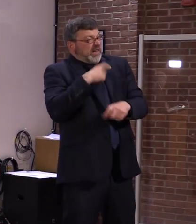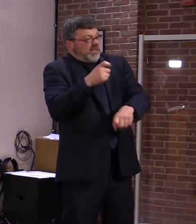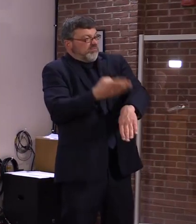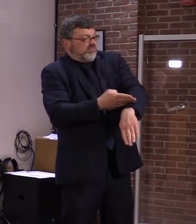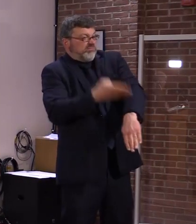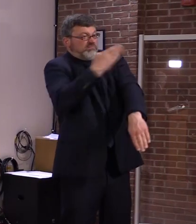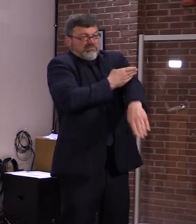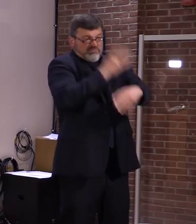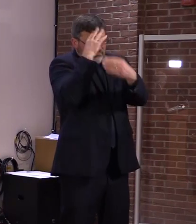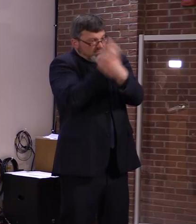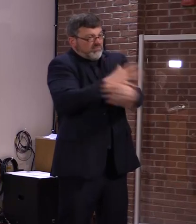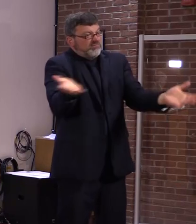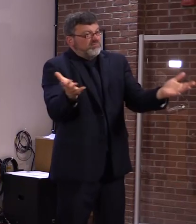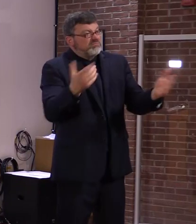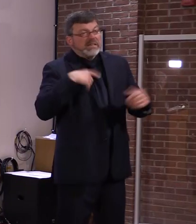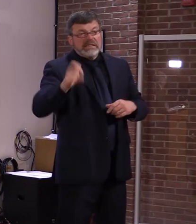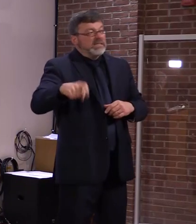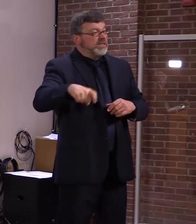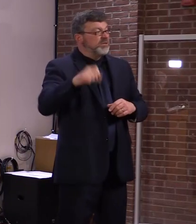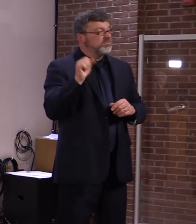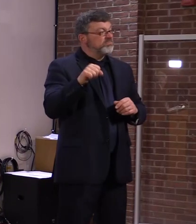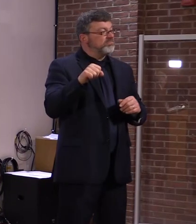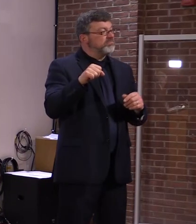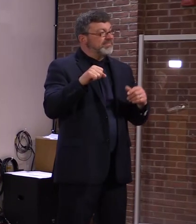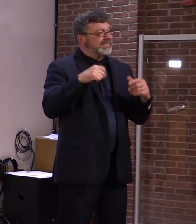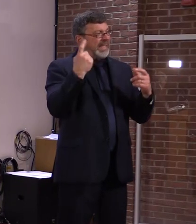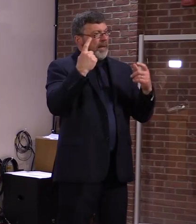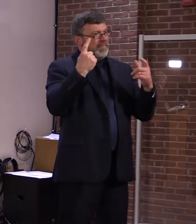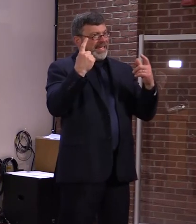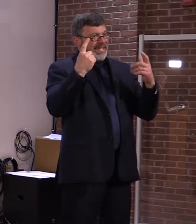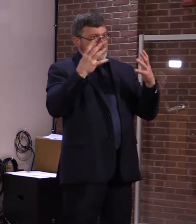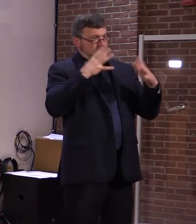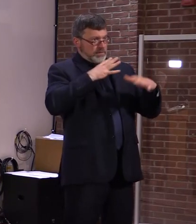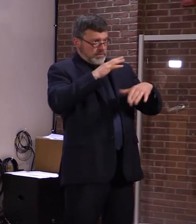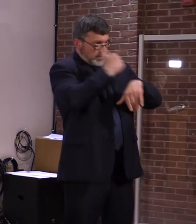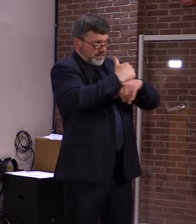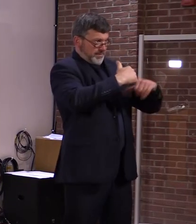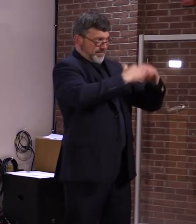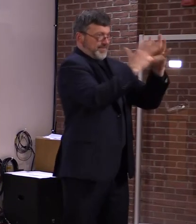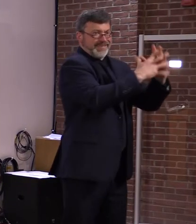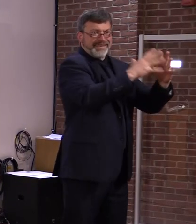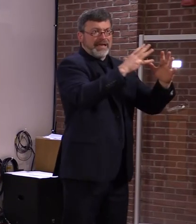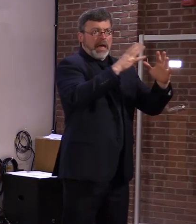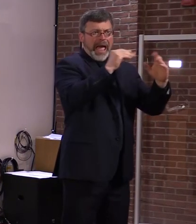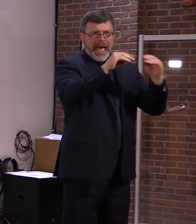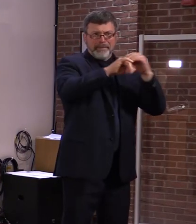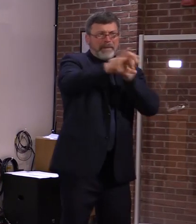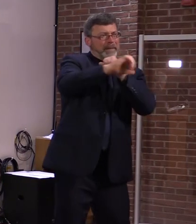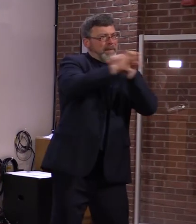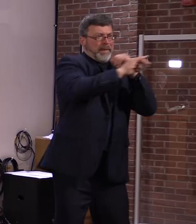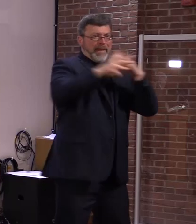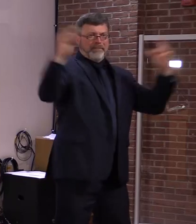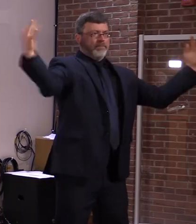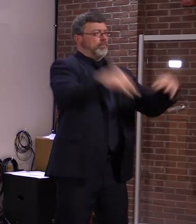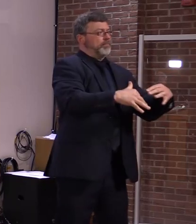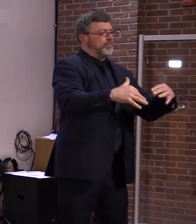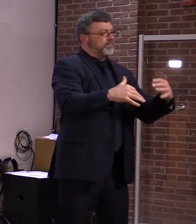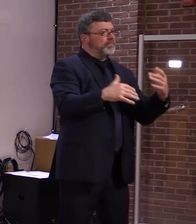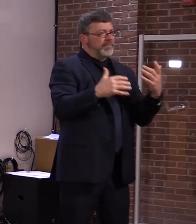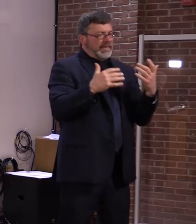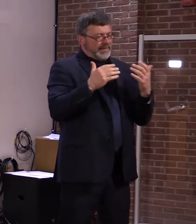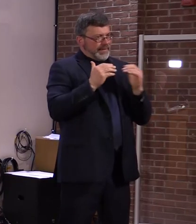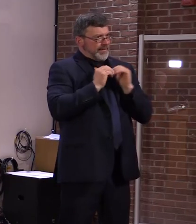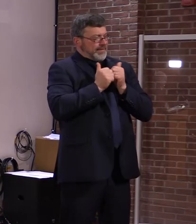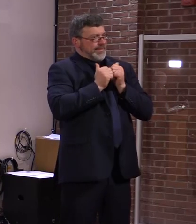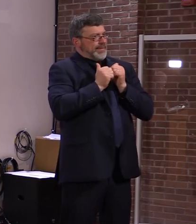to get these pop-ups and various things done. The clinics on, you know, we're